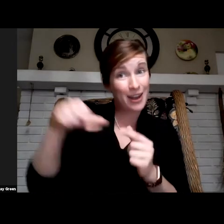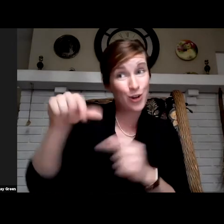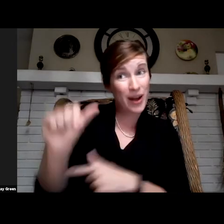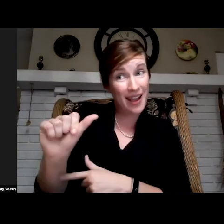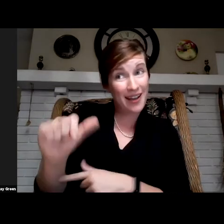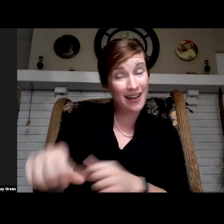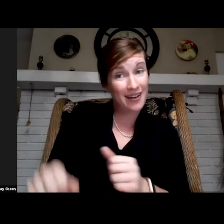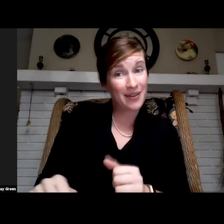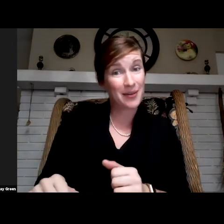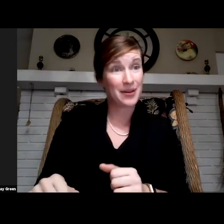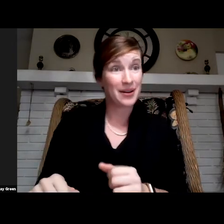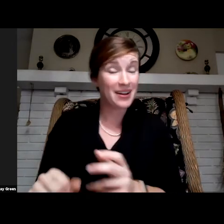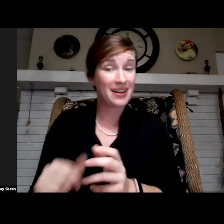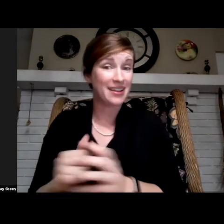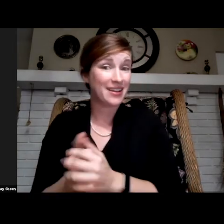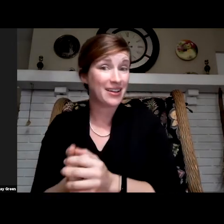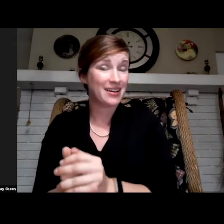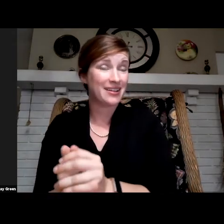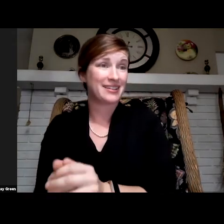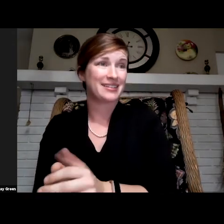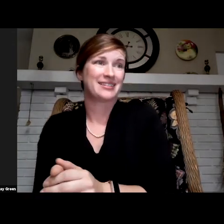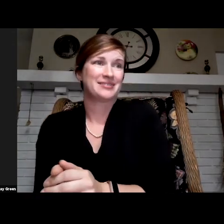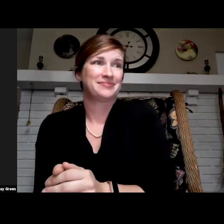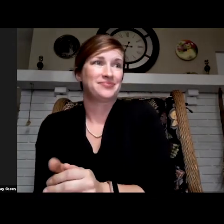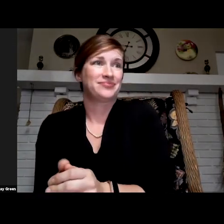Okay, we got time for one more and then question and answers.